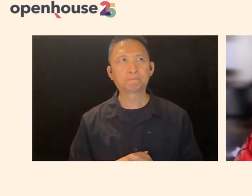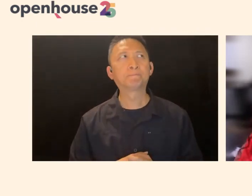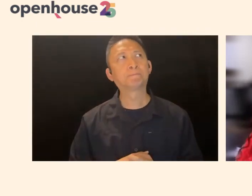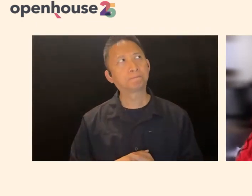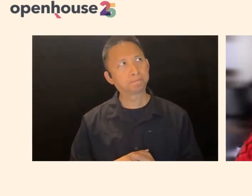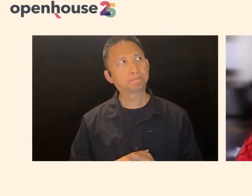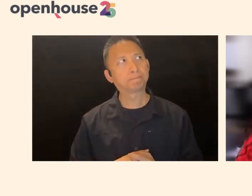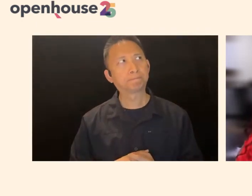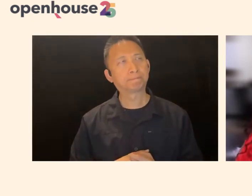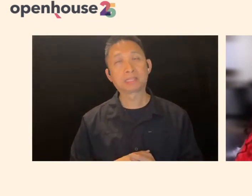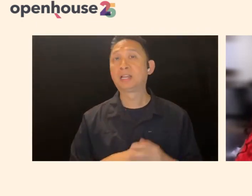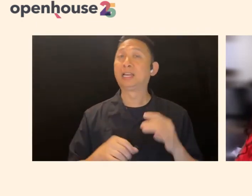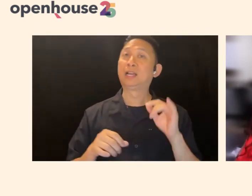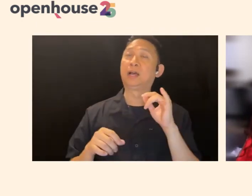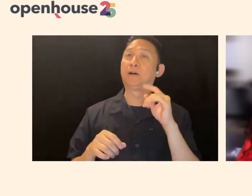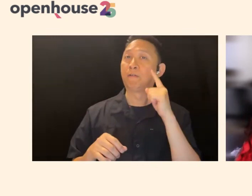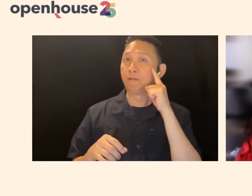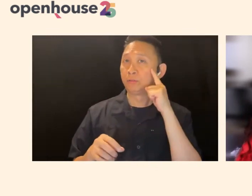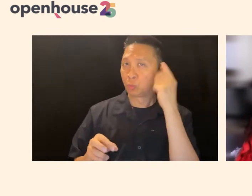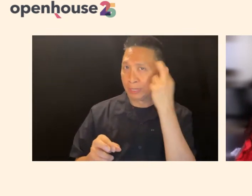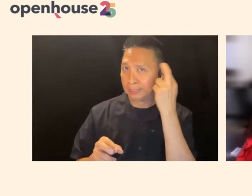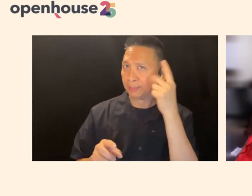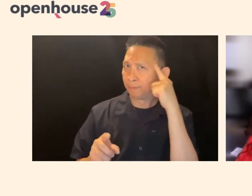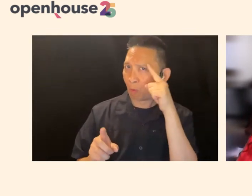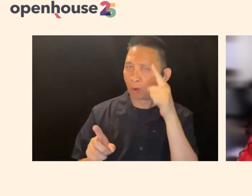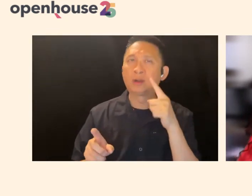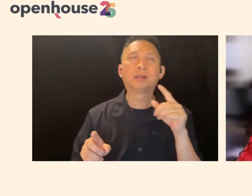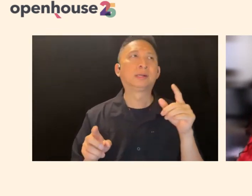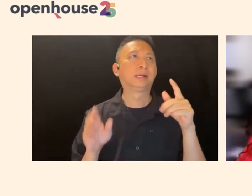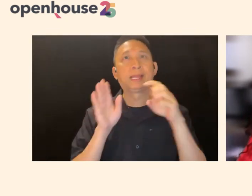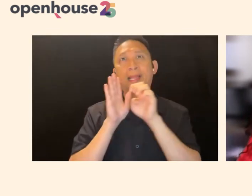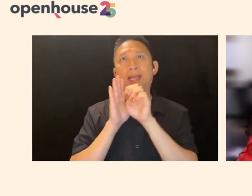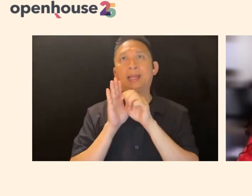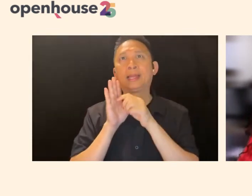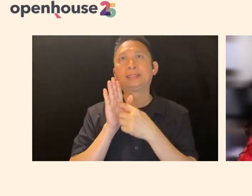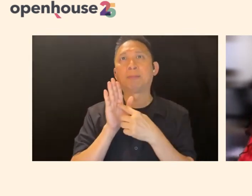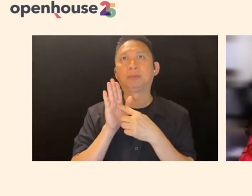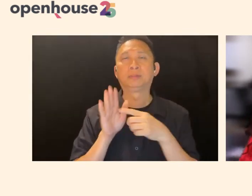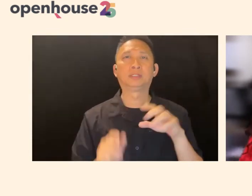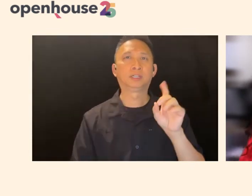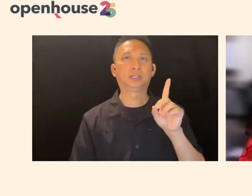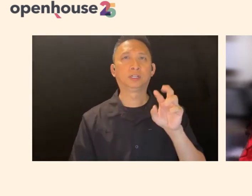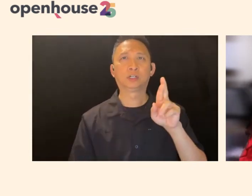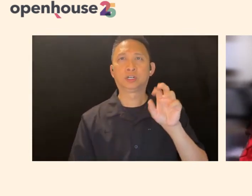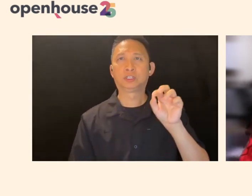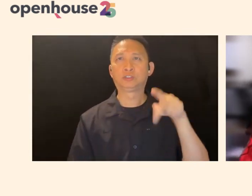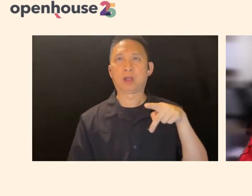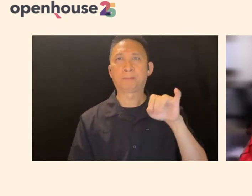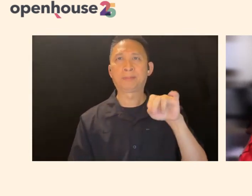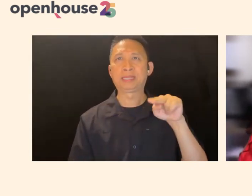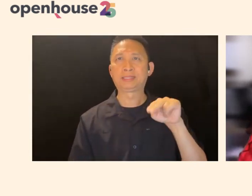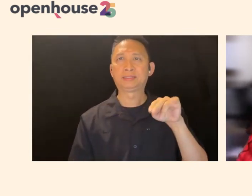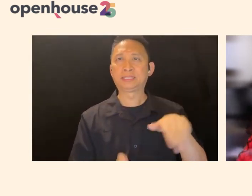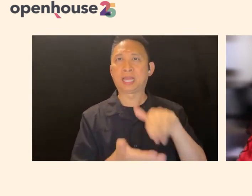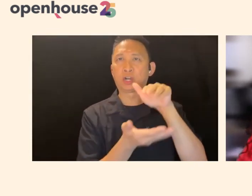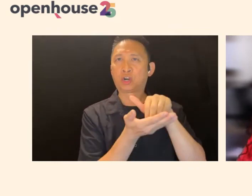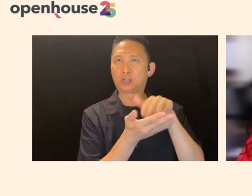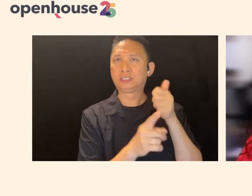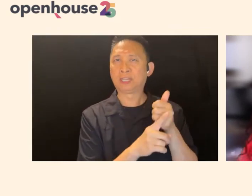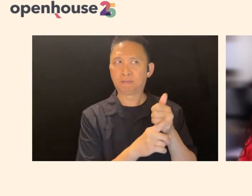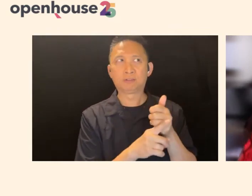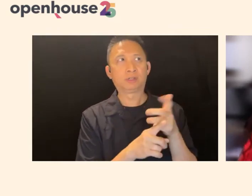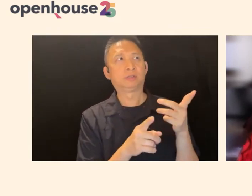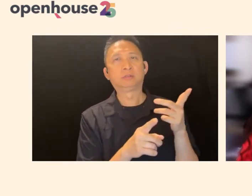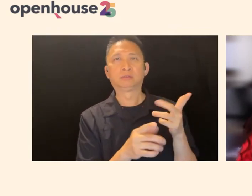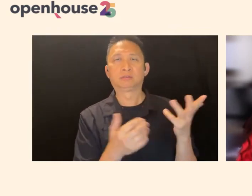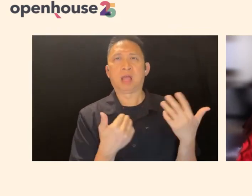what it's being used for. Like our drop-in center currently is a center where we have showers